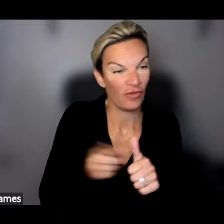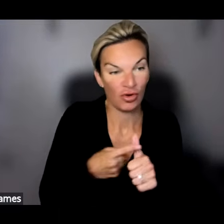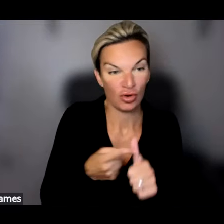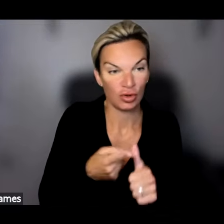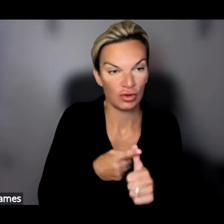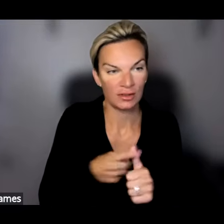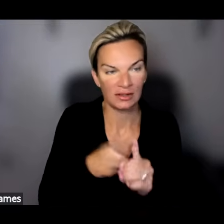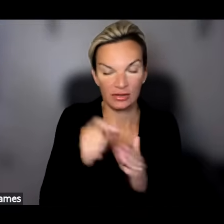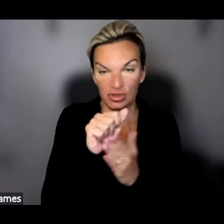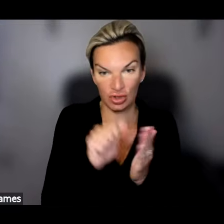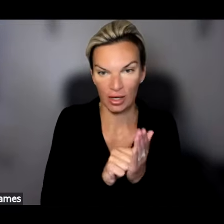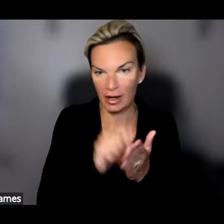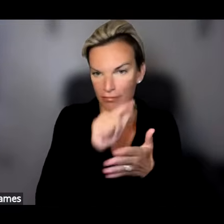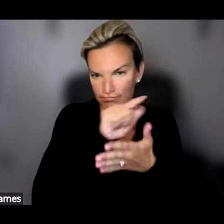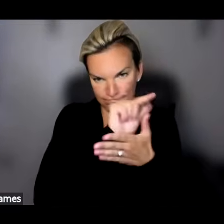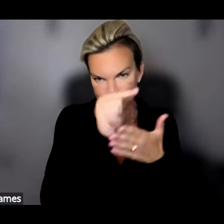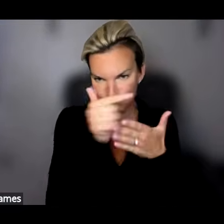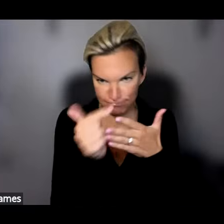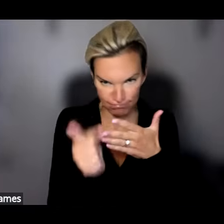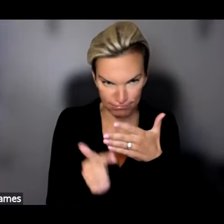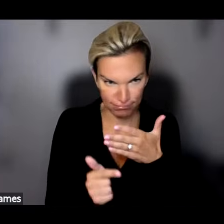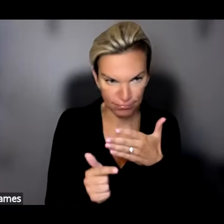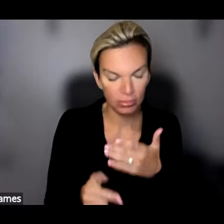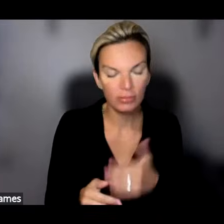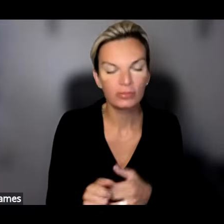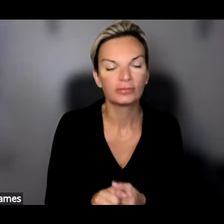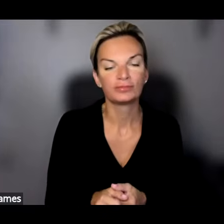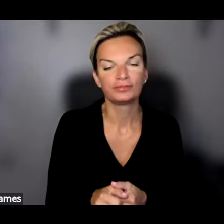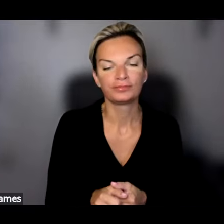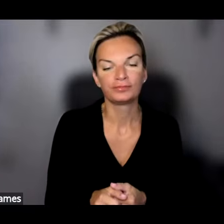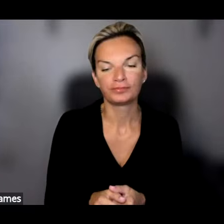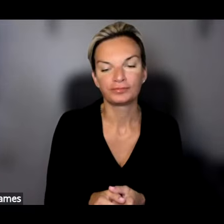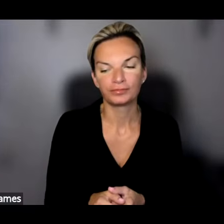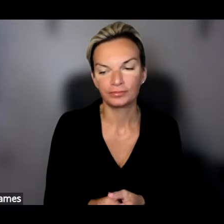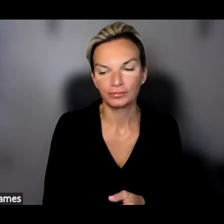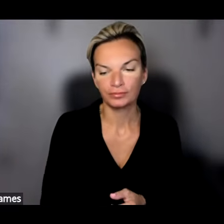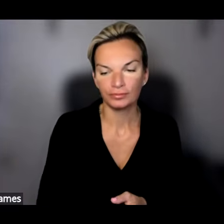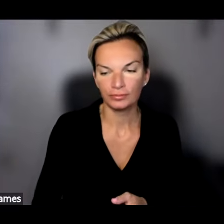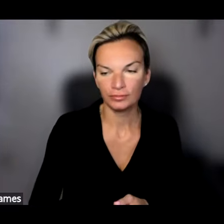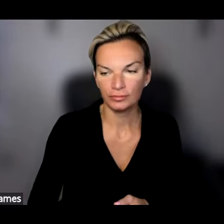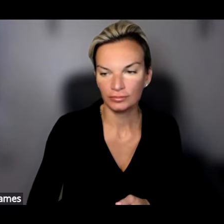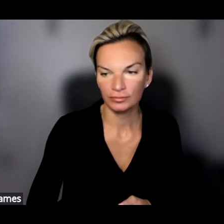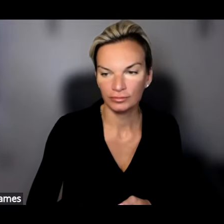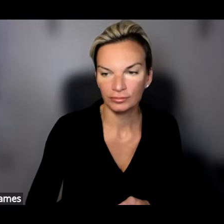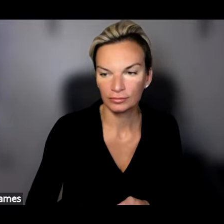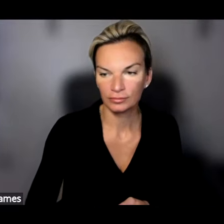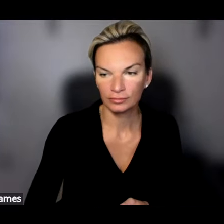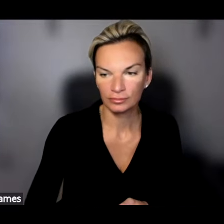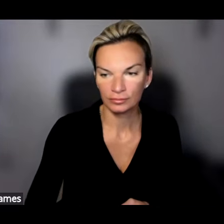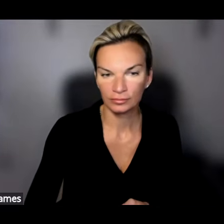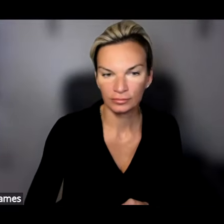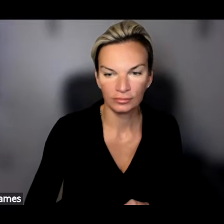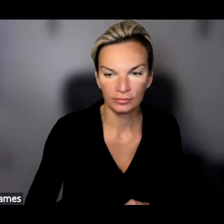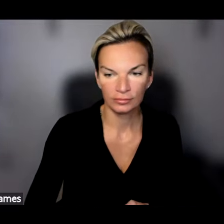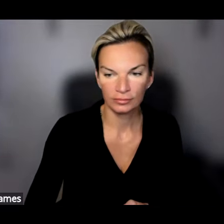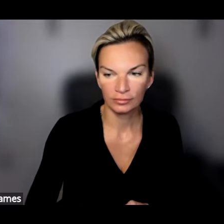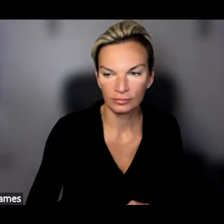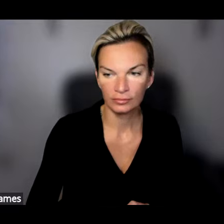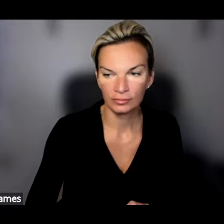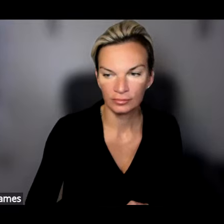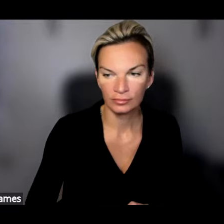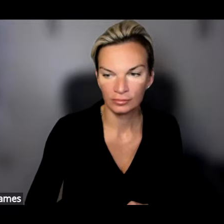agenda. And with that, I would ask for a consideration of the minutes of the July